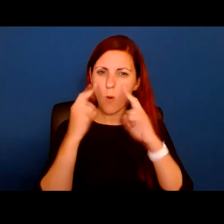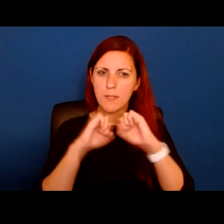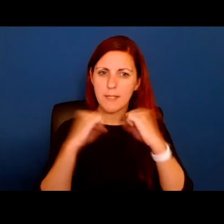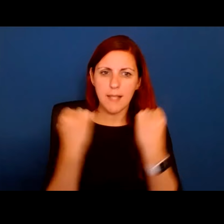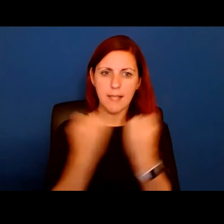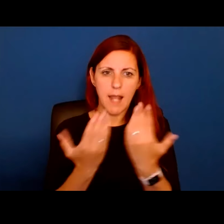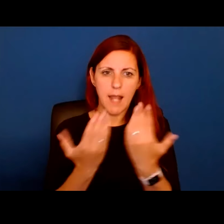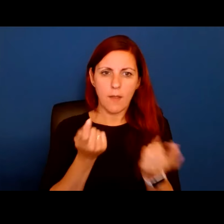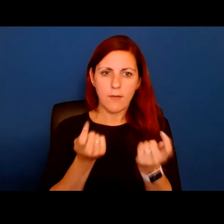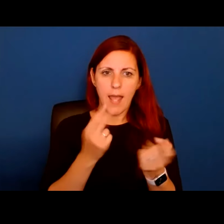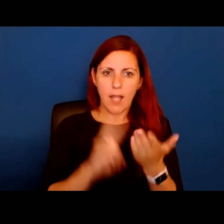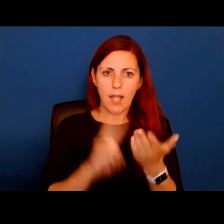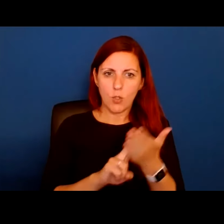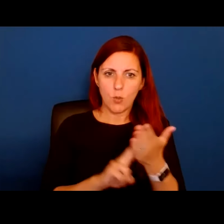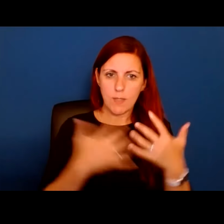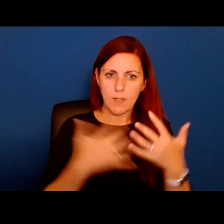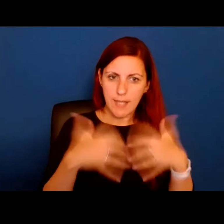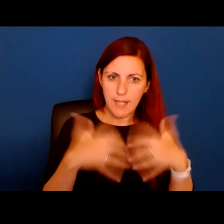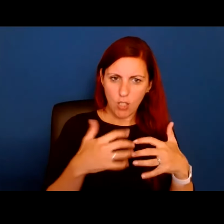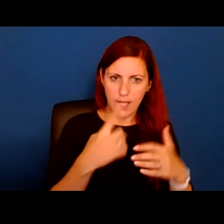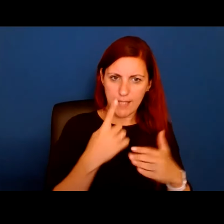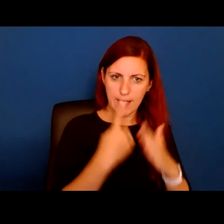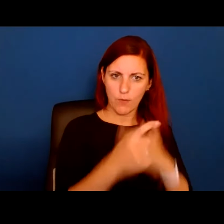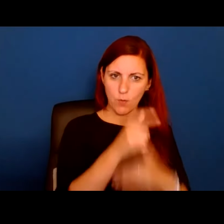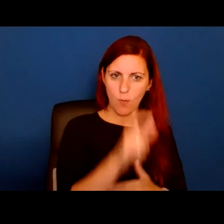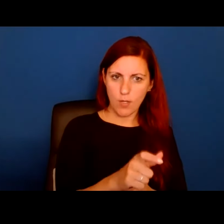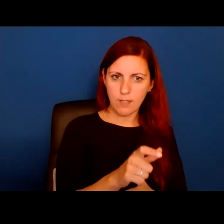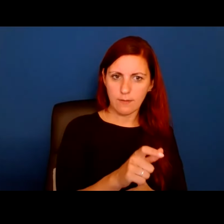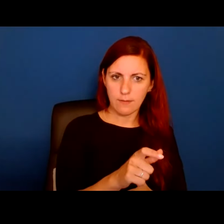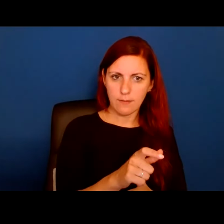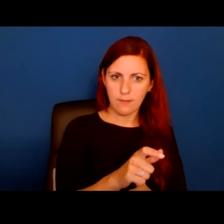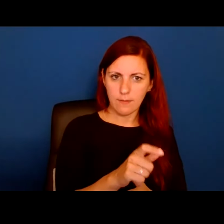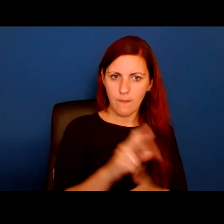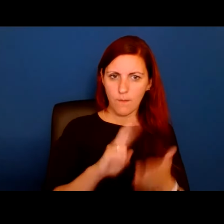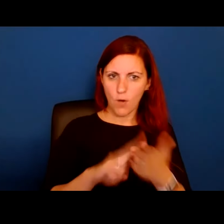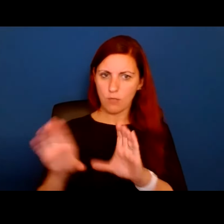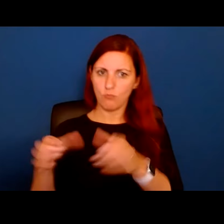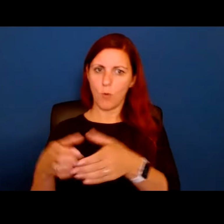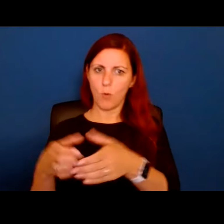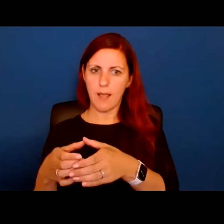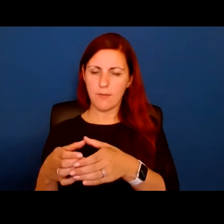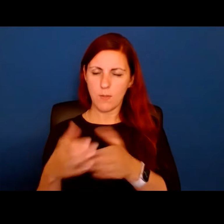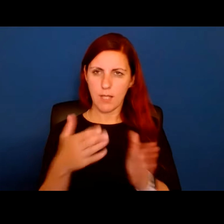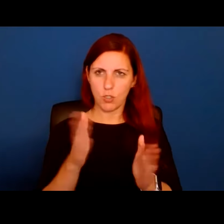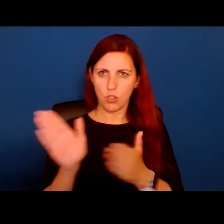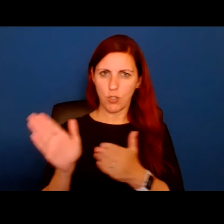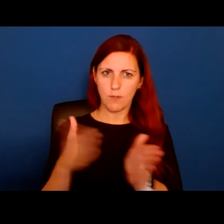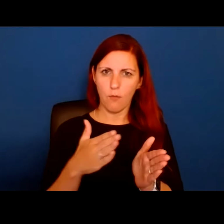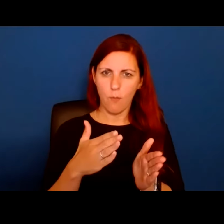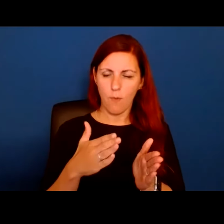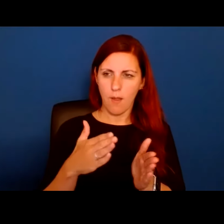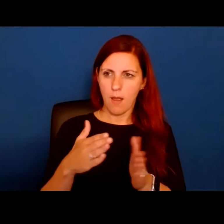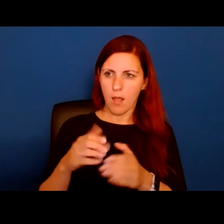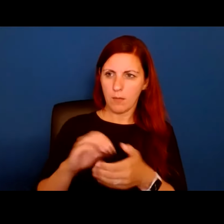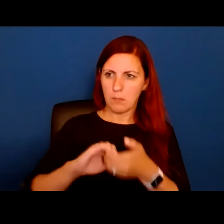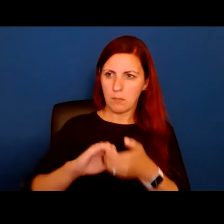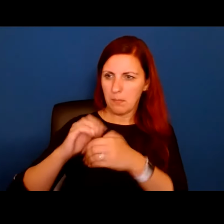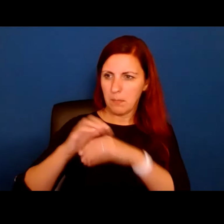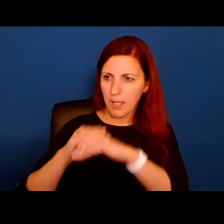and use technology as individuals versus doing so in groups and that move away from peer group work to